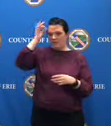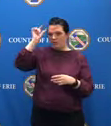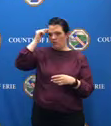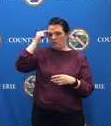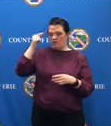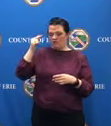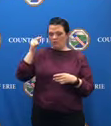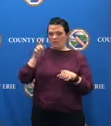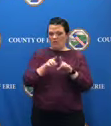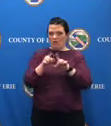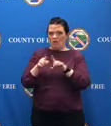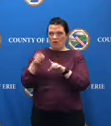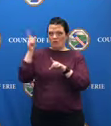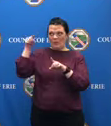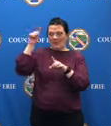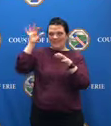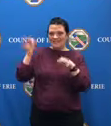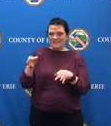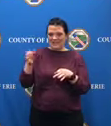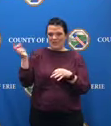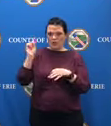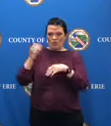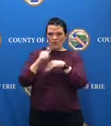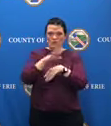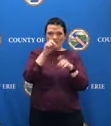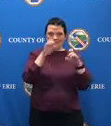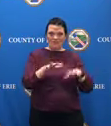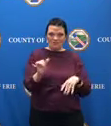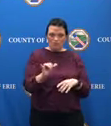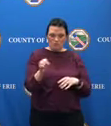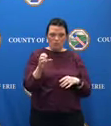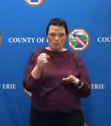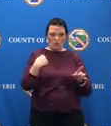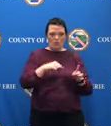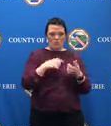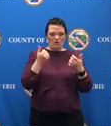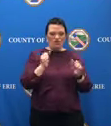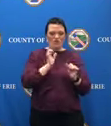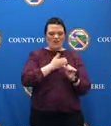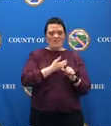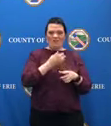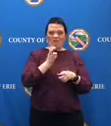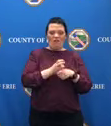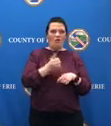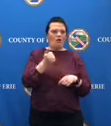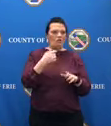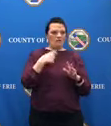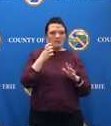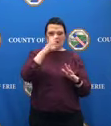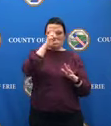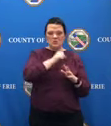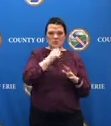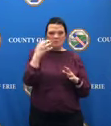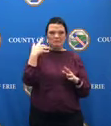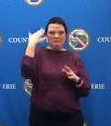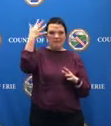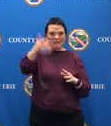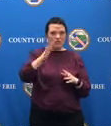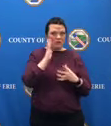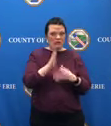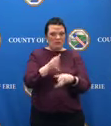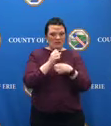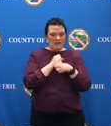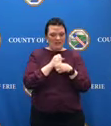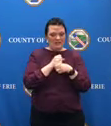has a say in where tests go also. So we're trying our hardest. I assume we will eventually get